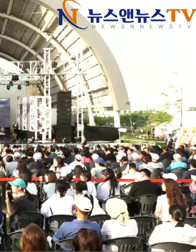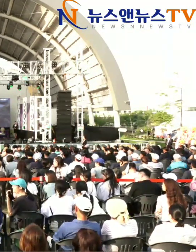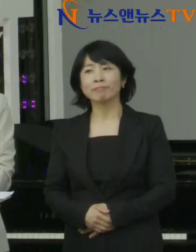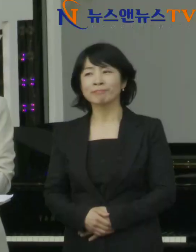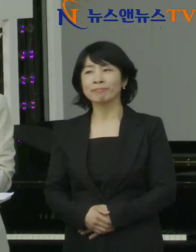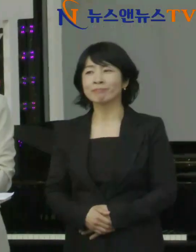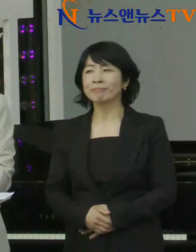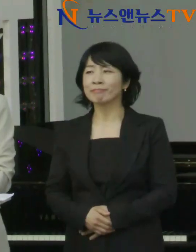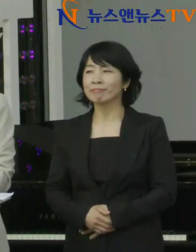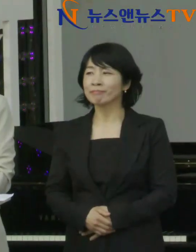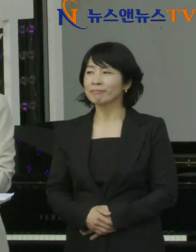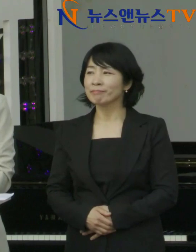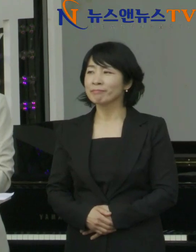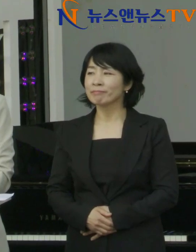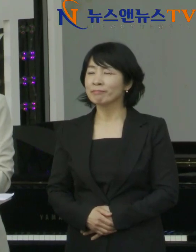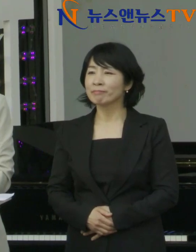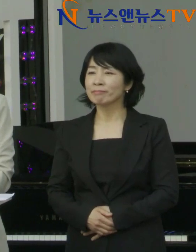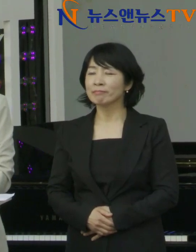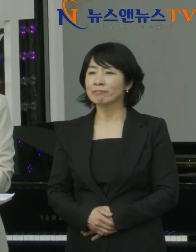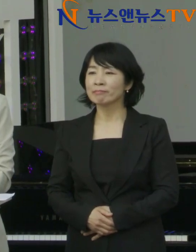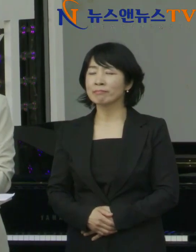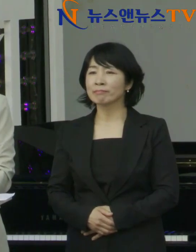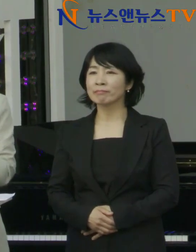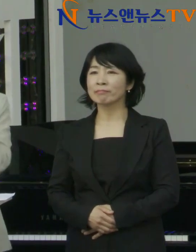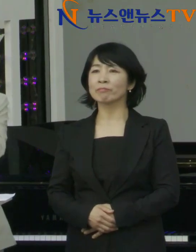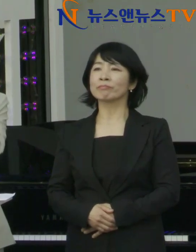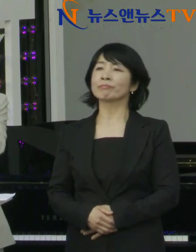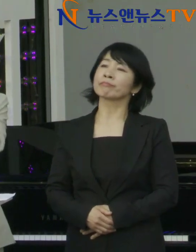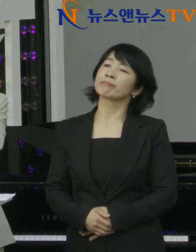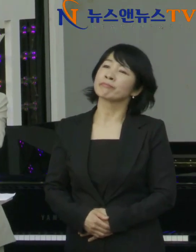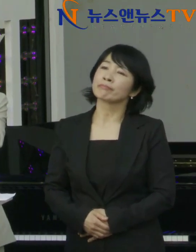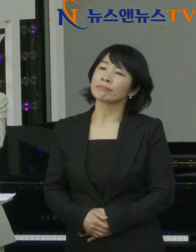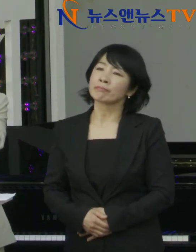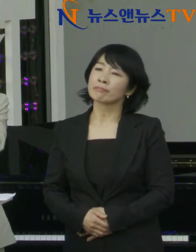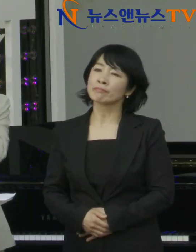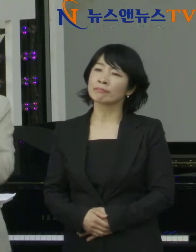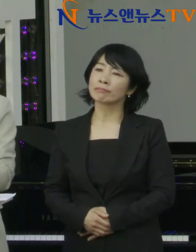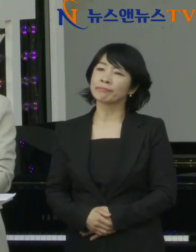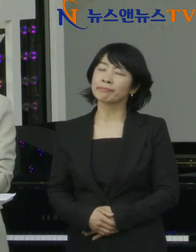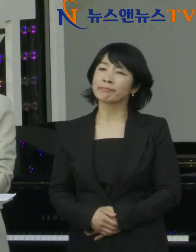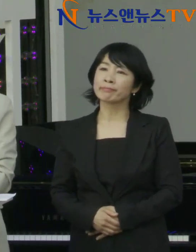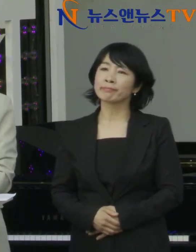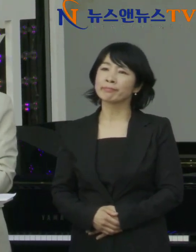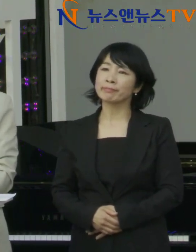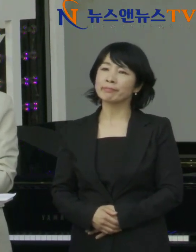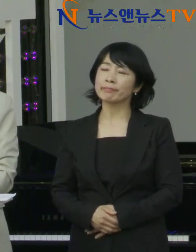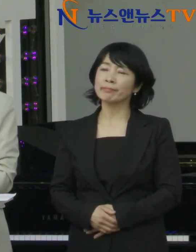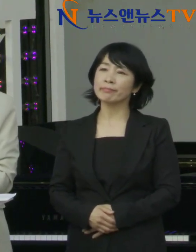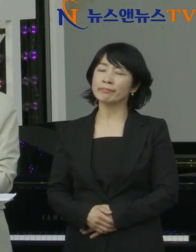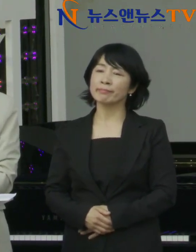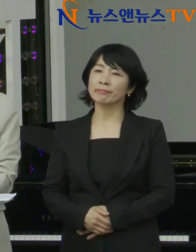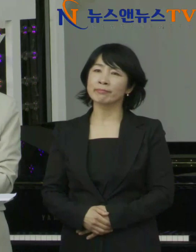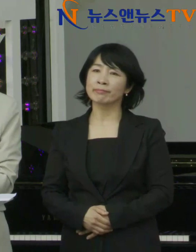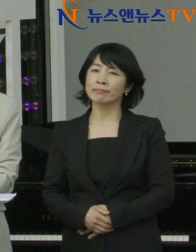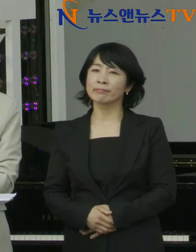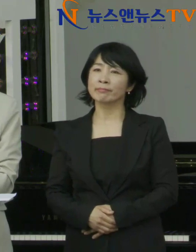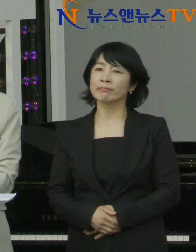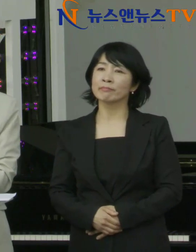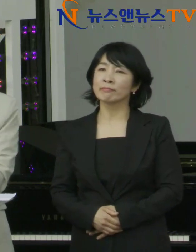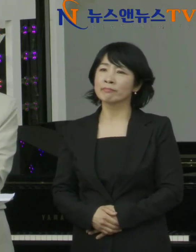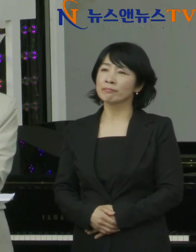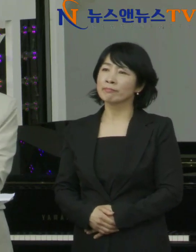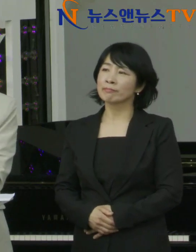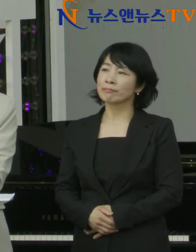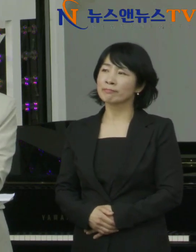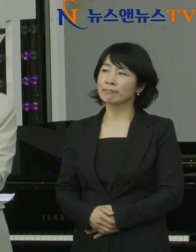much, sincerely. And also, the 38th Icheon Ceramics Festival themed Ceramics Blooming from Nature, Icheon